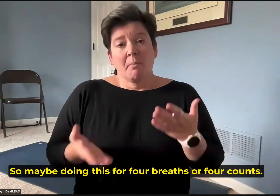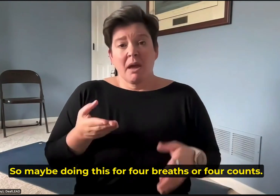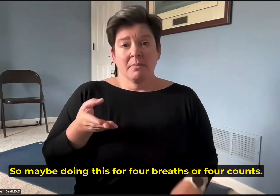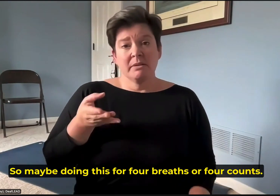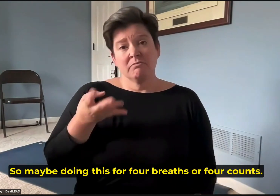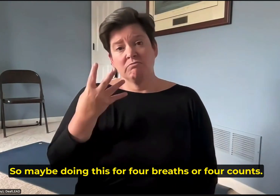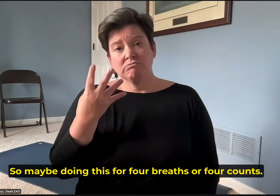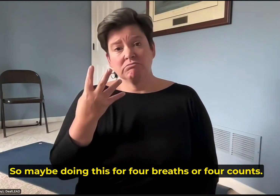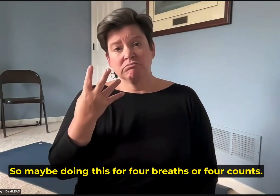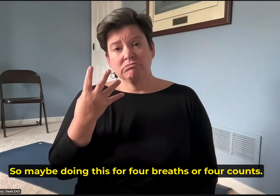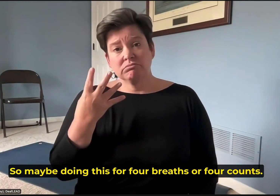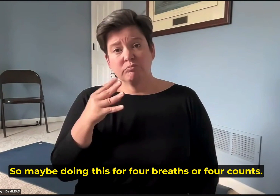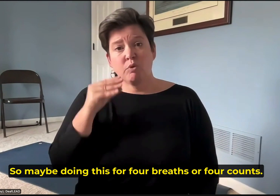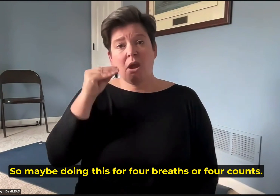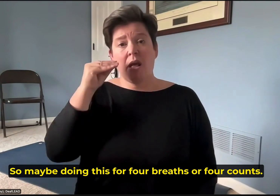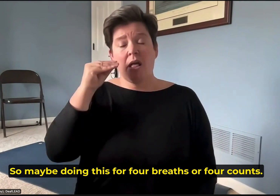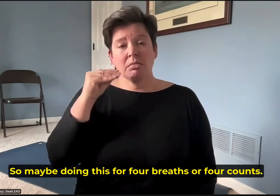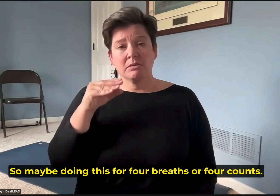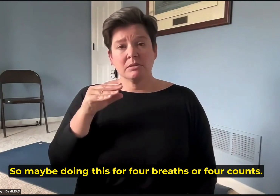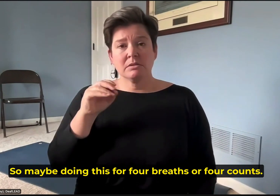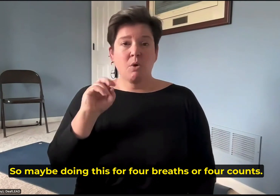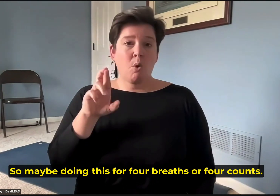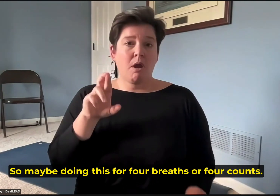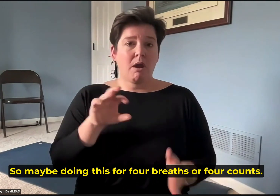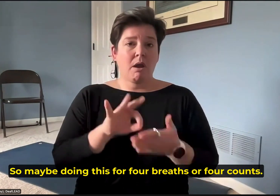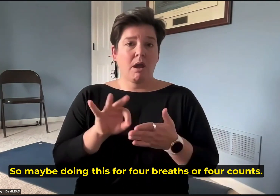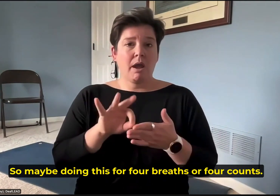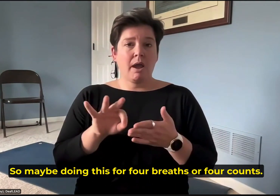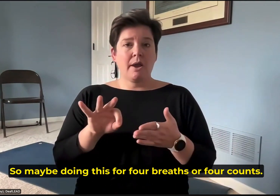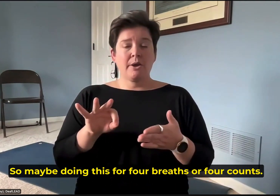So maybe doing this for 4 breaths or 4 counts.